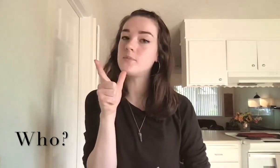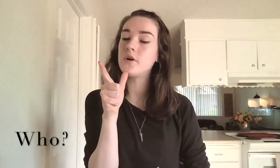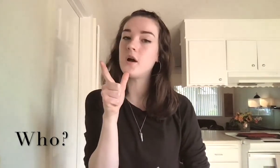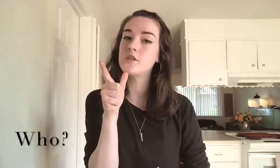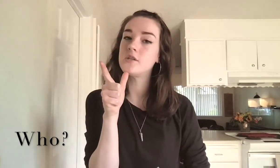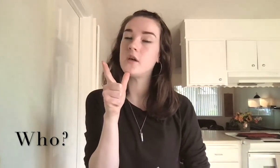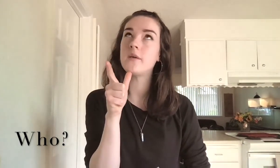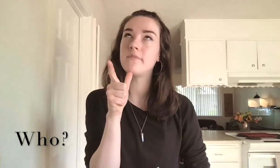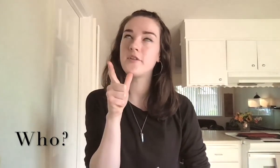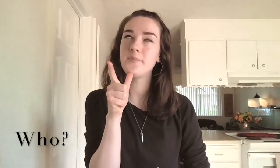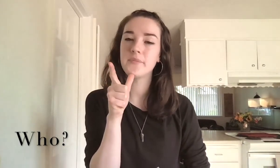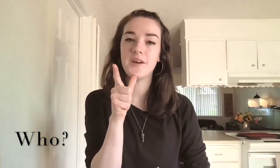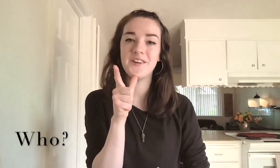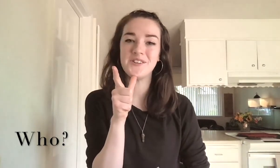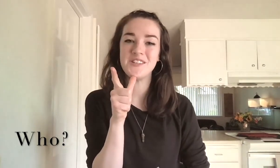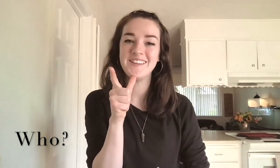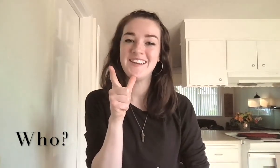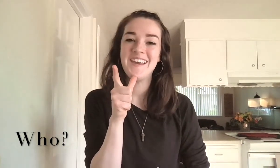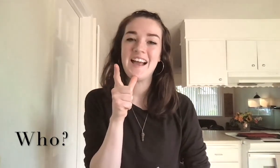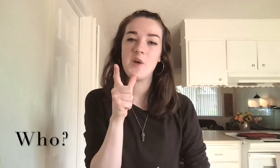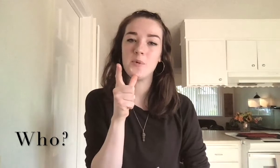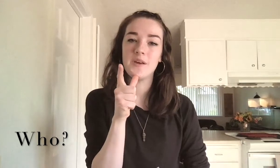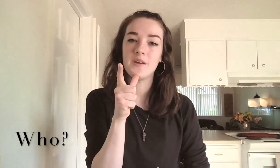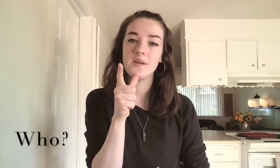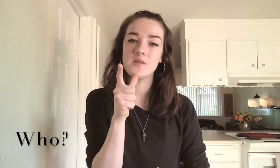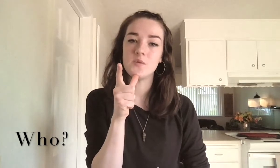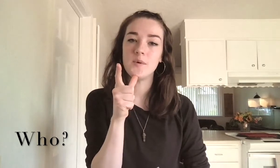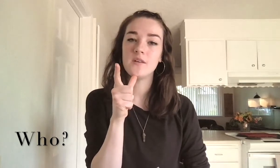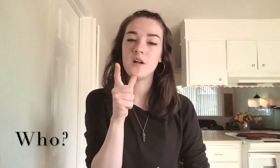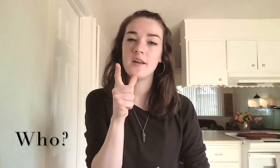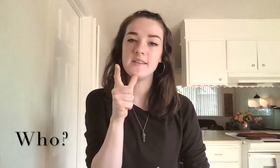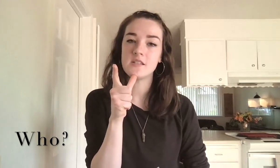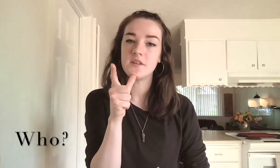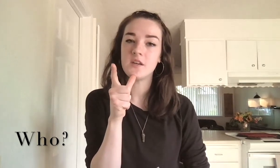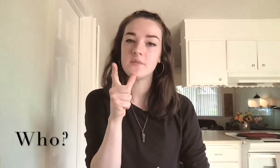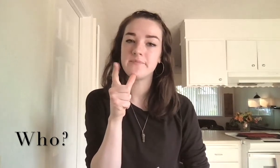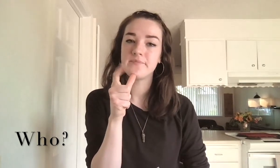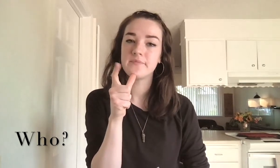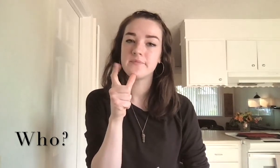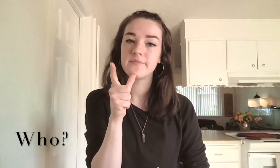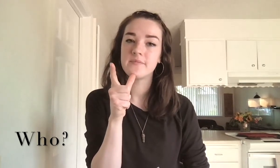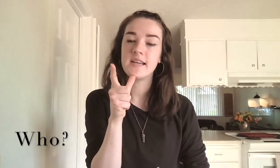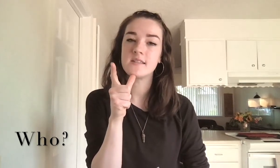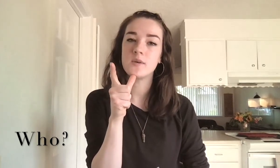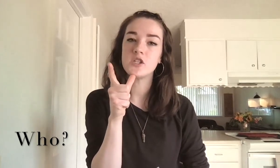our thumb on our chin and we are going to wiggle our index finger to ask the question,